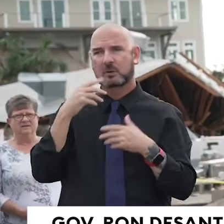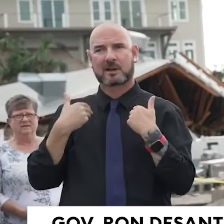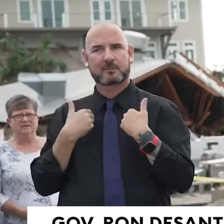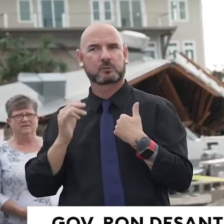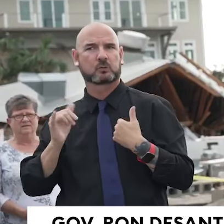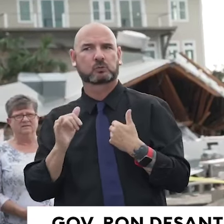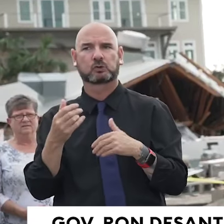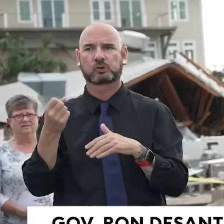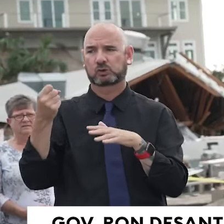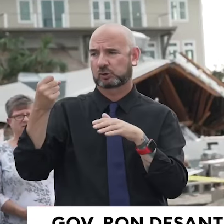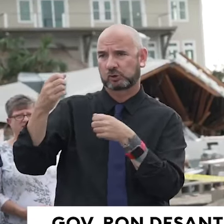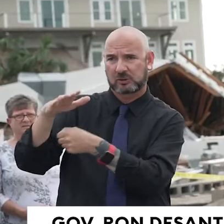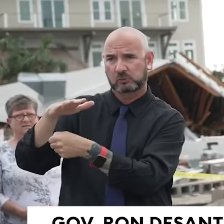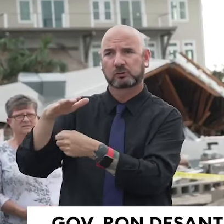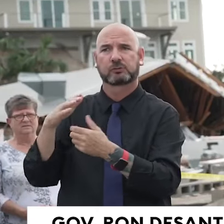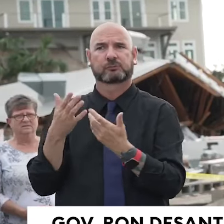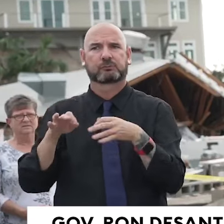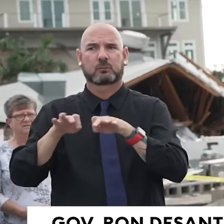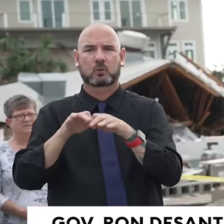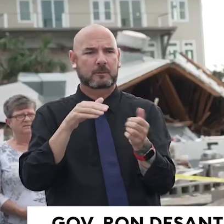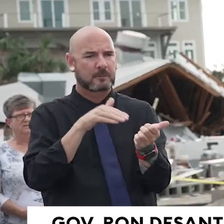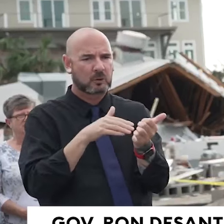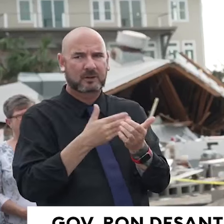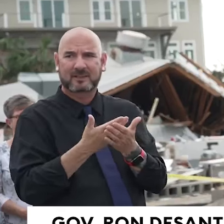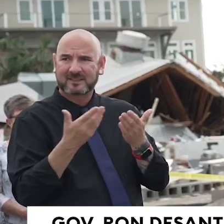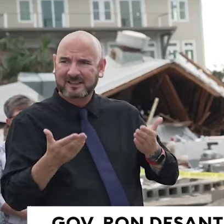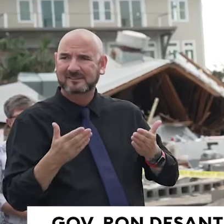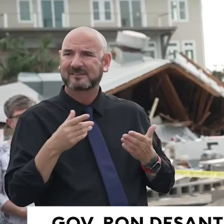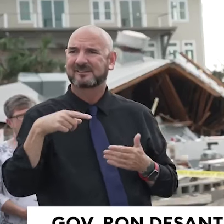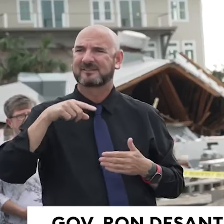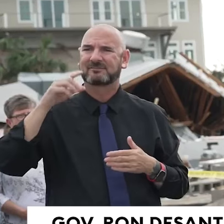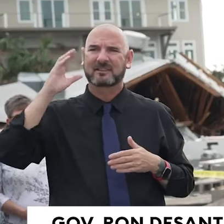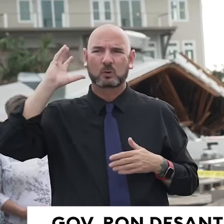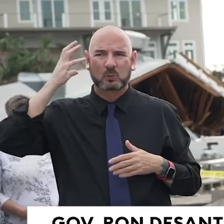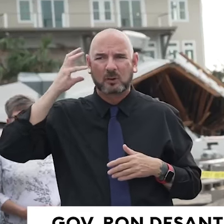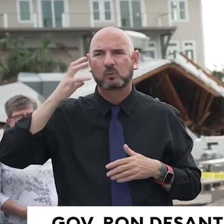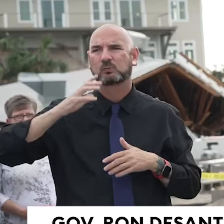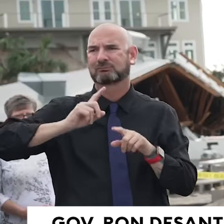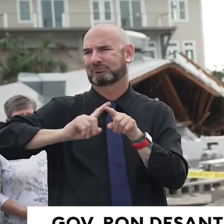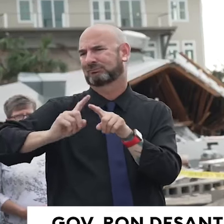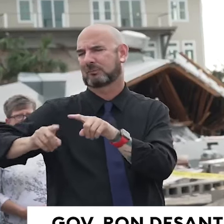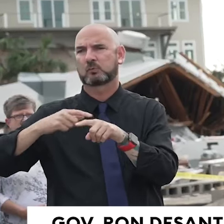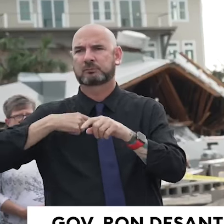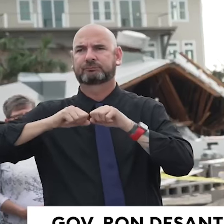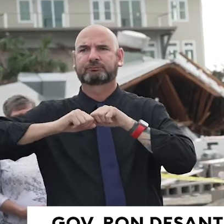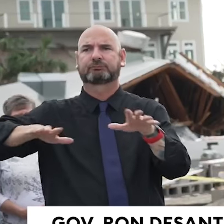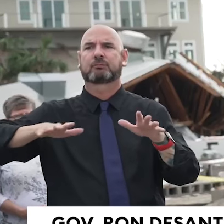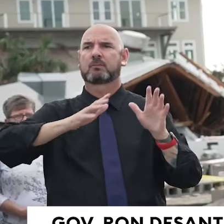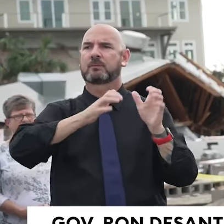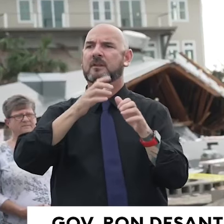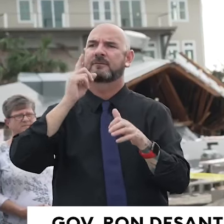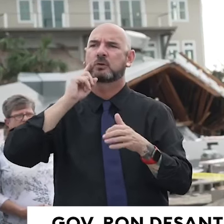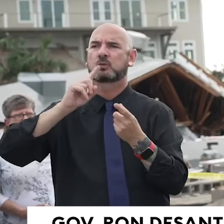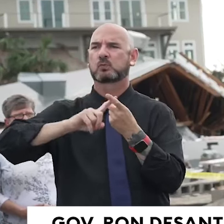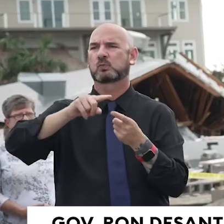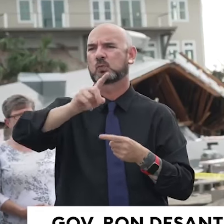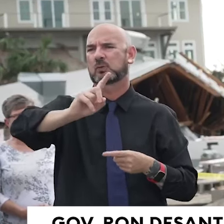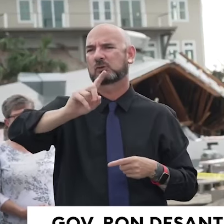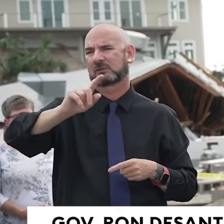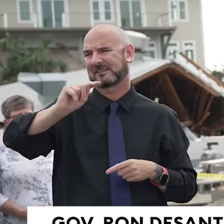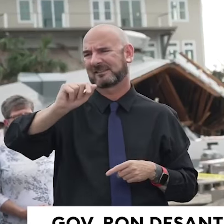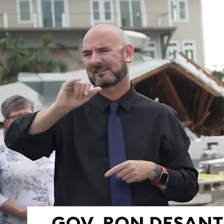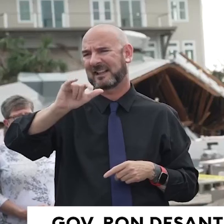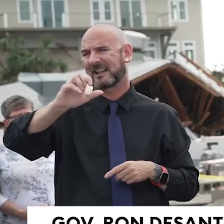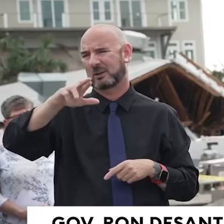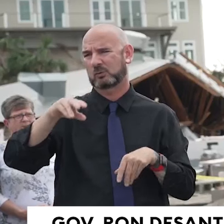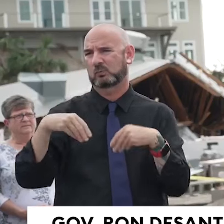supplies, 50 radios. We're also currently mobilizing missions to Taylor County to provide large rooftops,